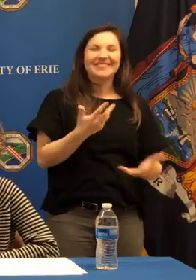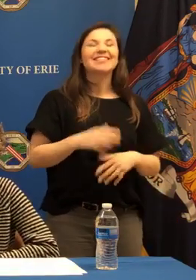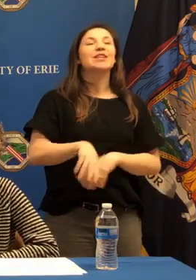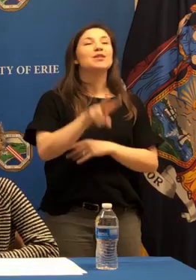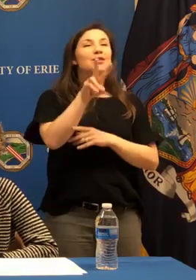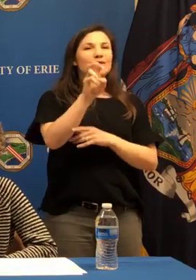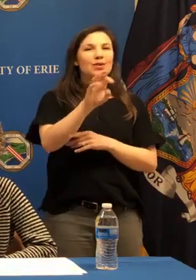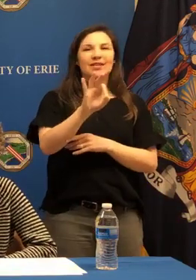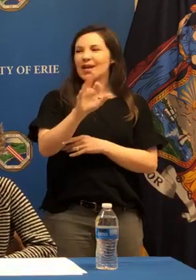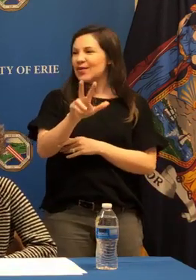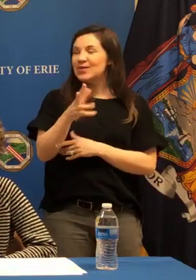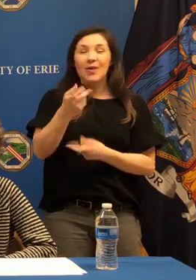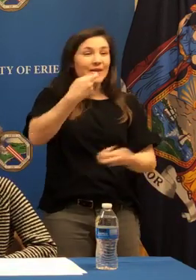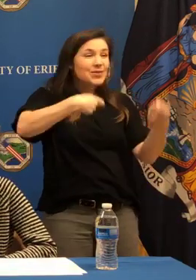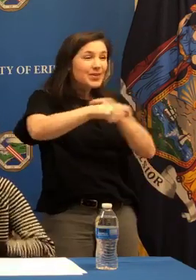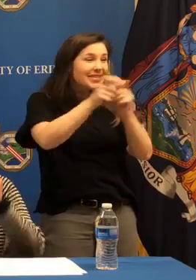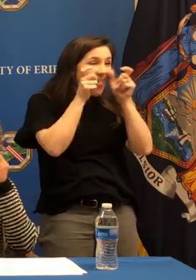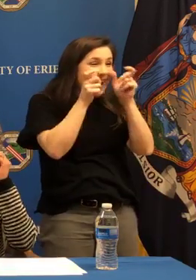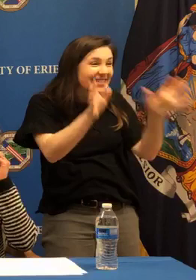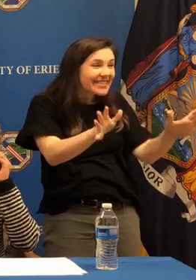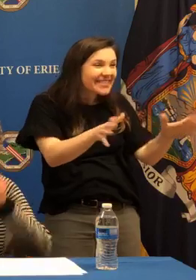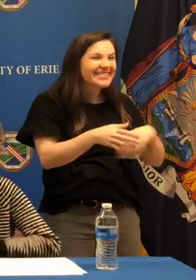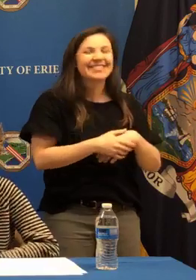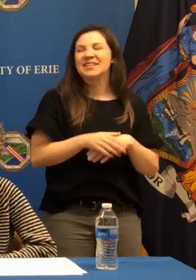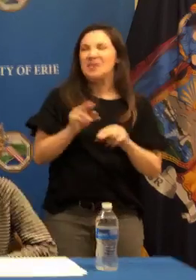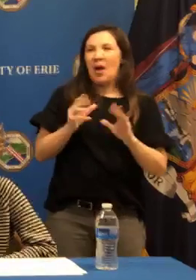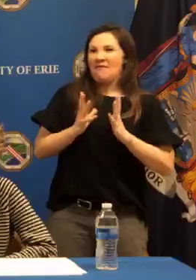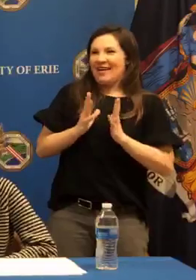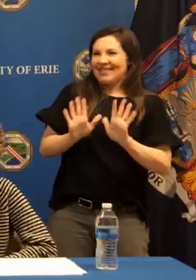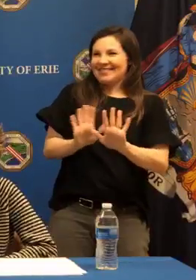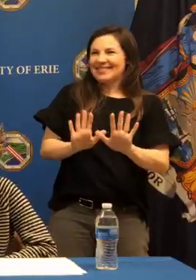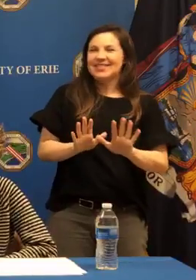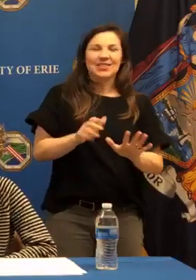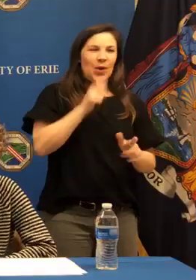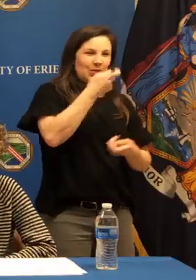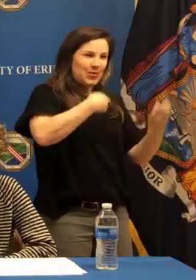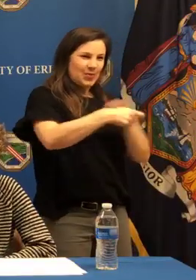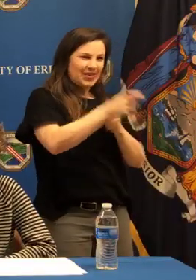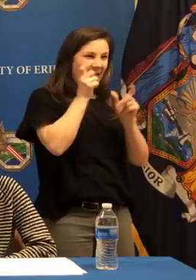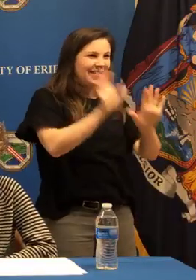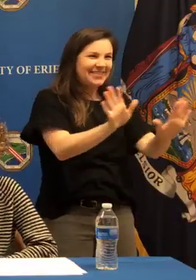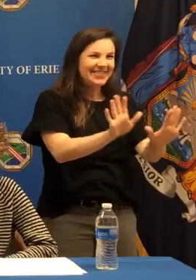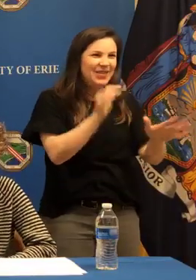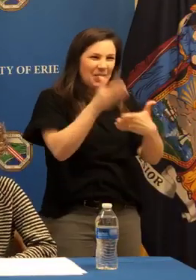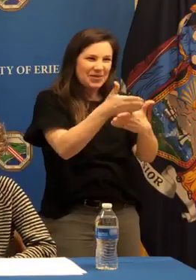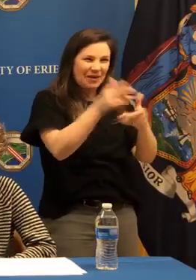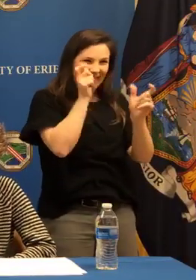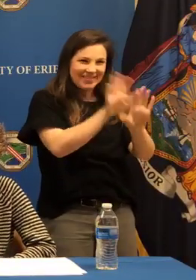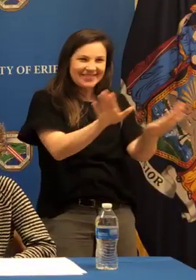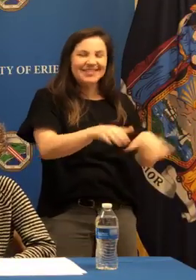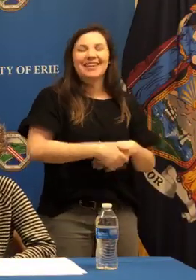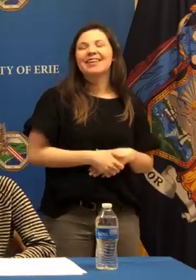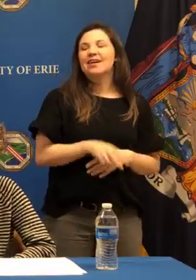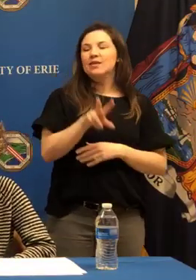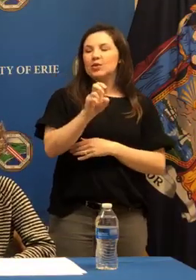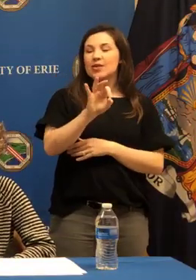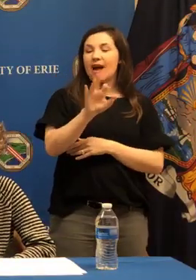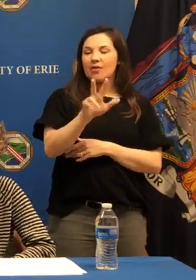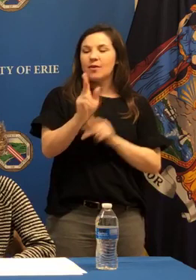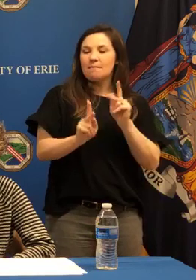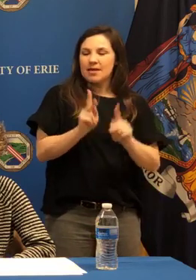293 people that switch are. Glasses? No, I got it. No, we shouldn't switch glasses. 293 people who